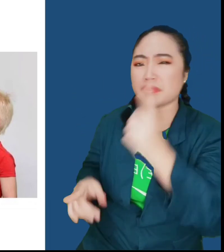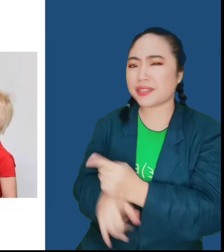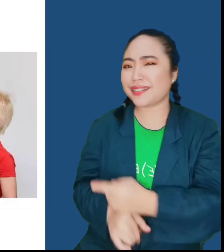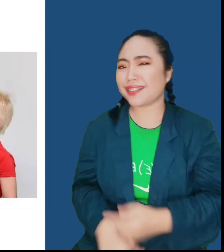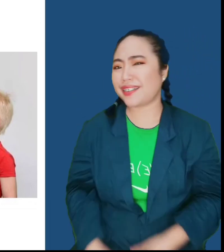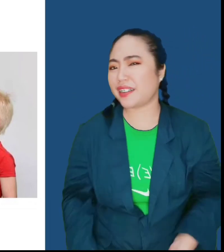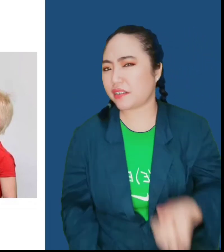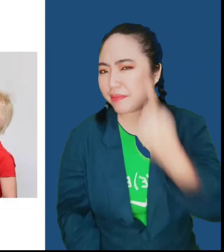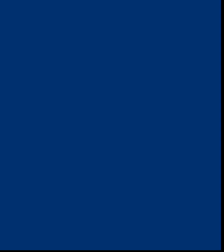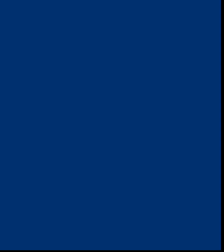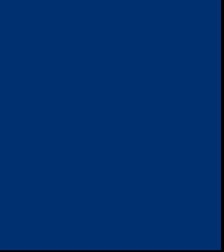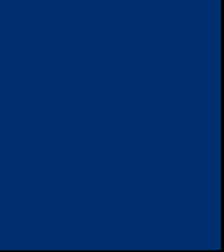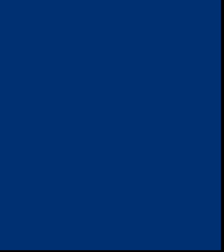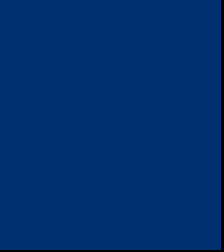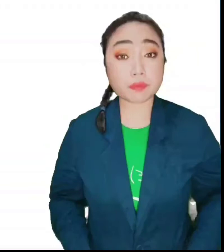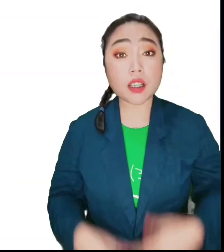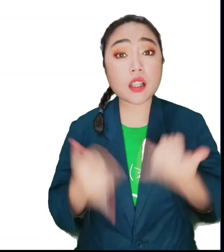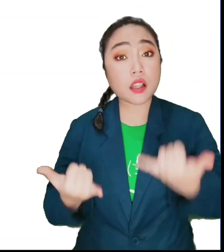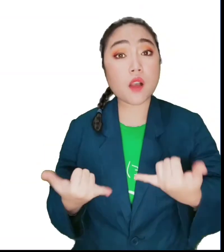moving.